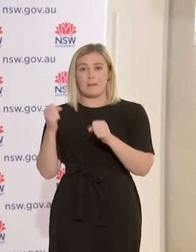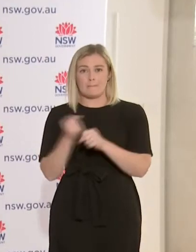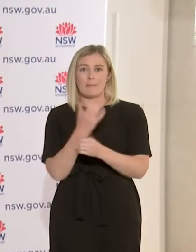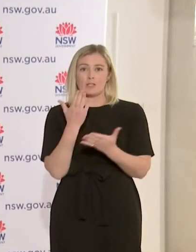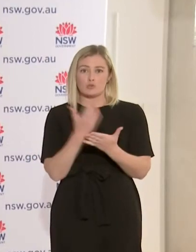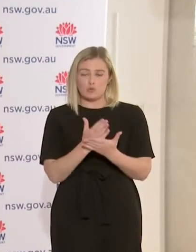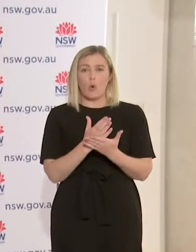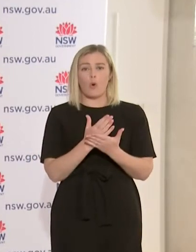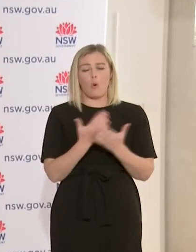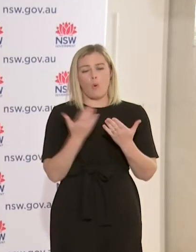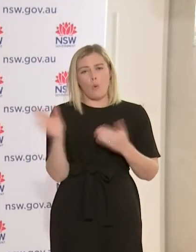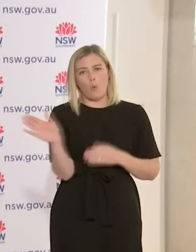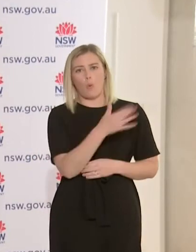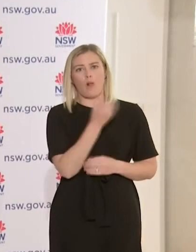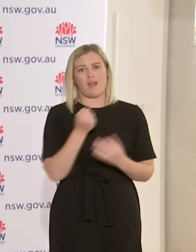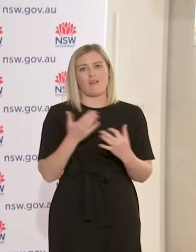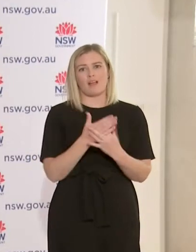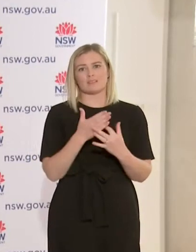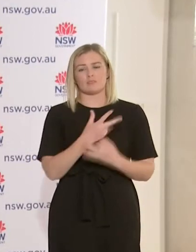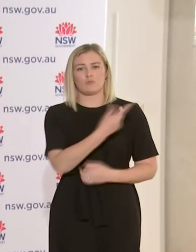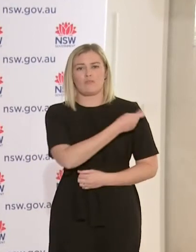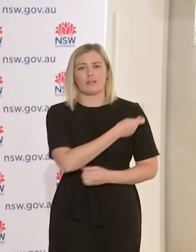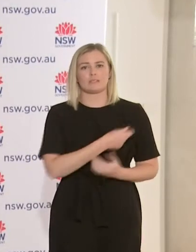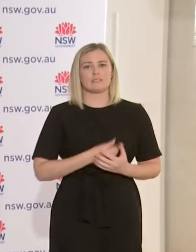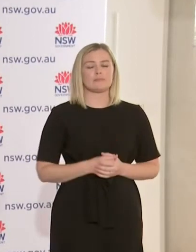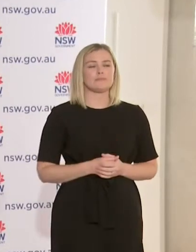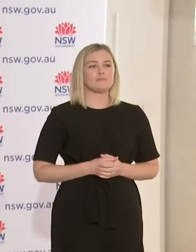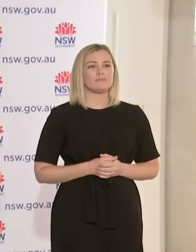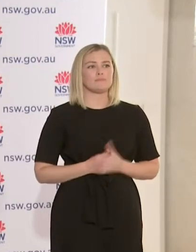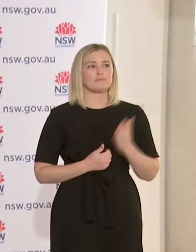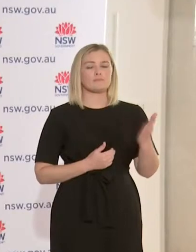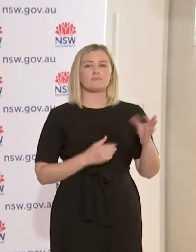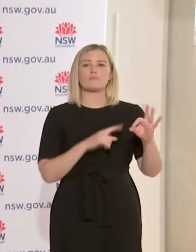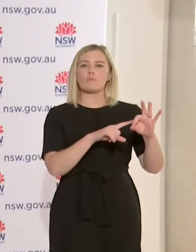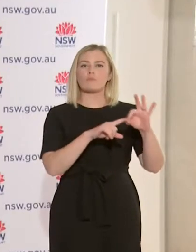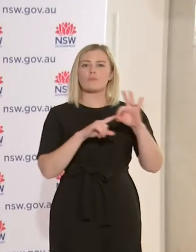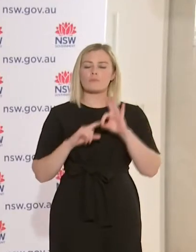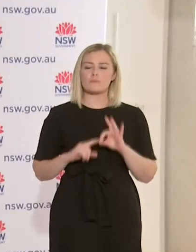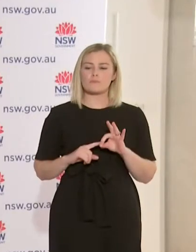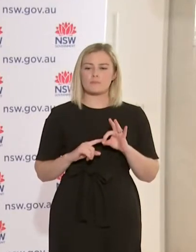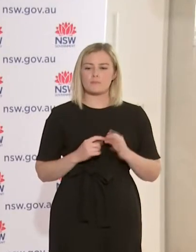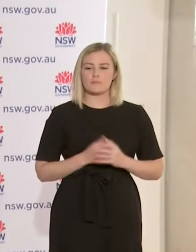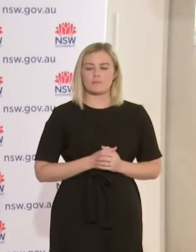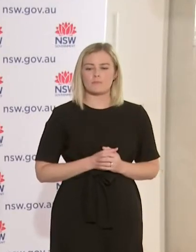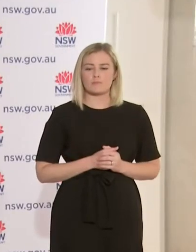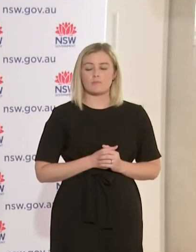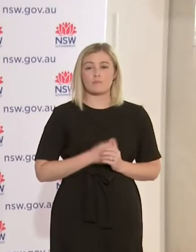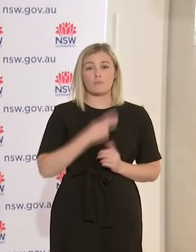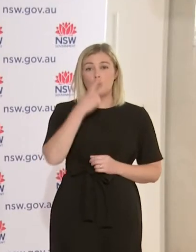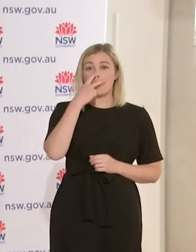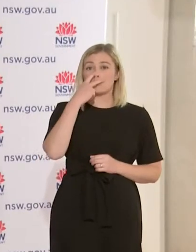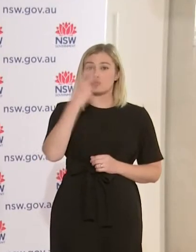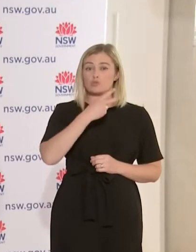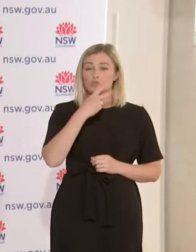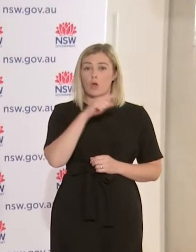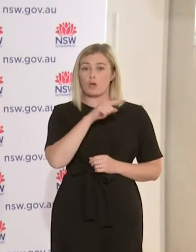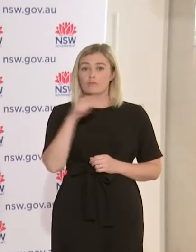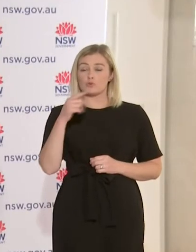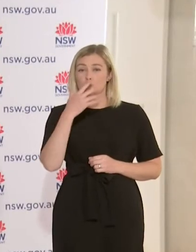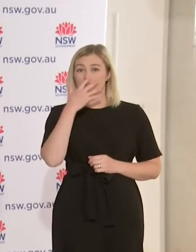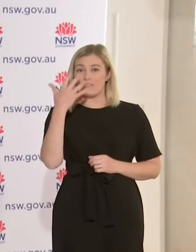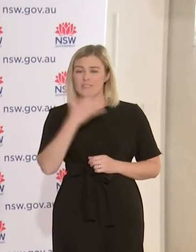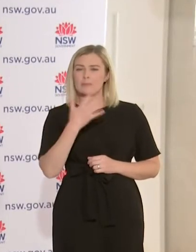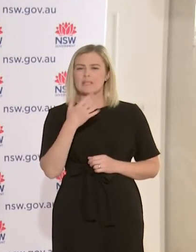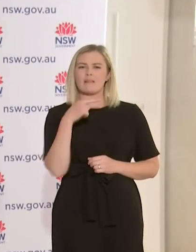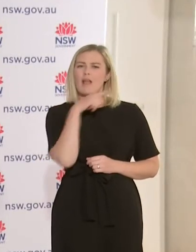sure we target our most vulnerable. With the 12 to 15-year-olds coming online, they're not included in the target of 80% or